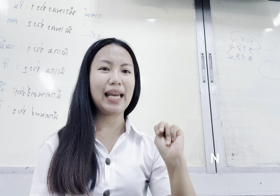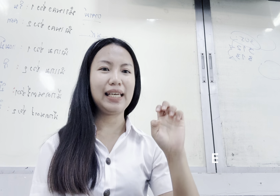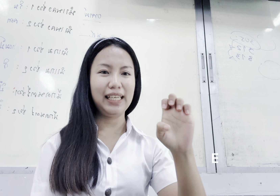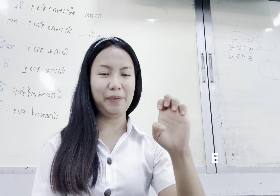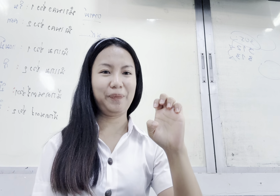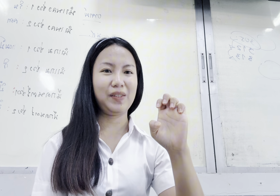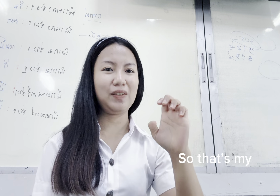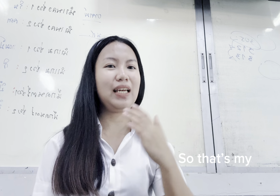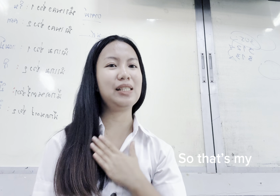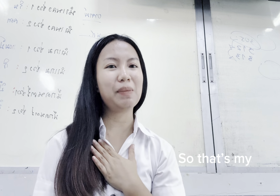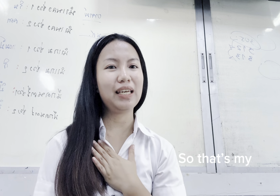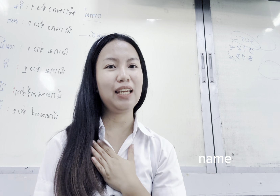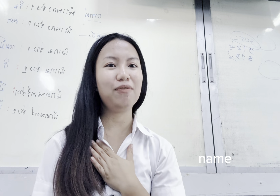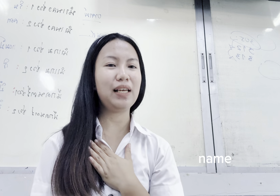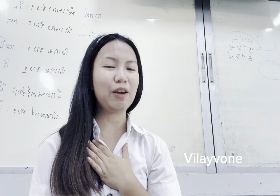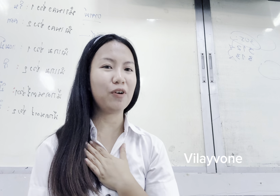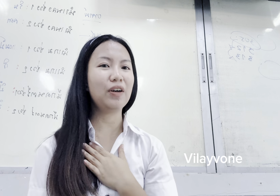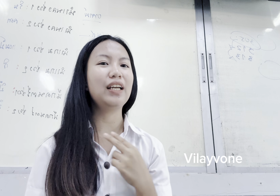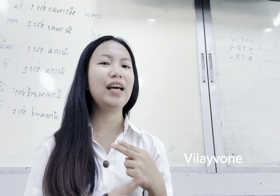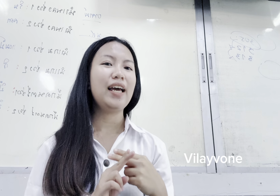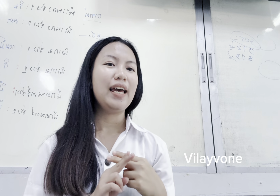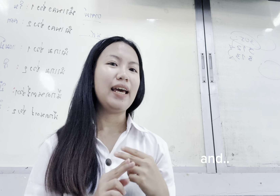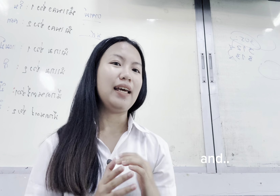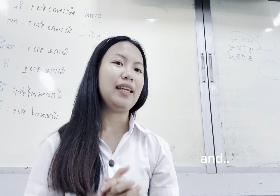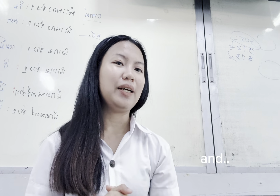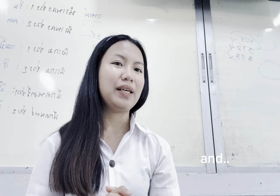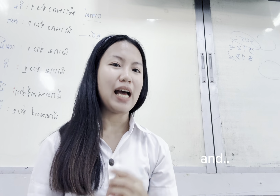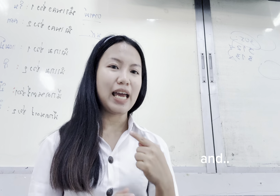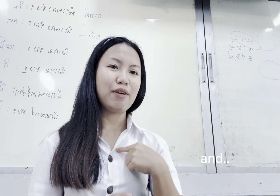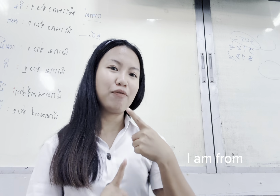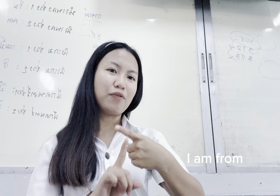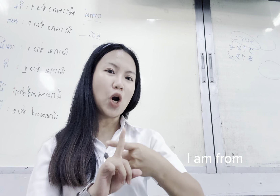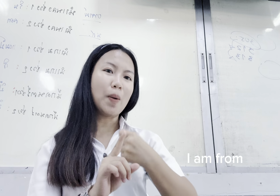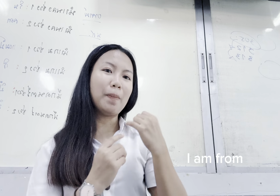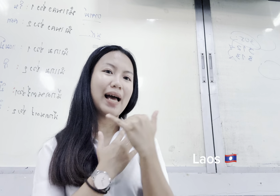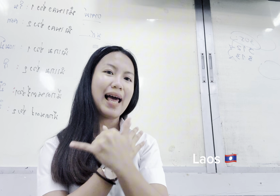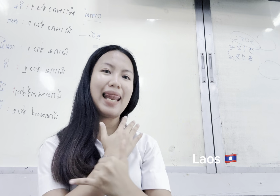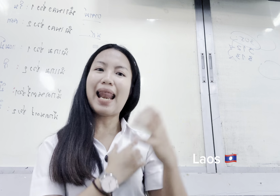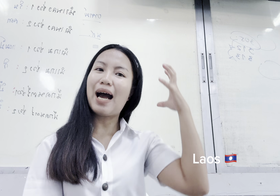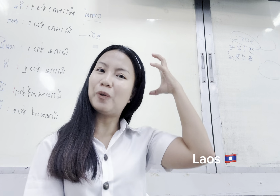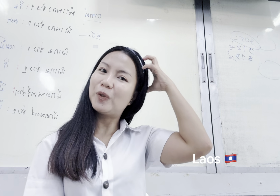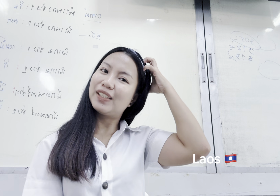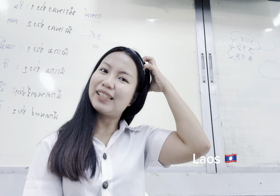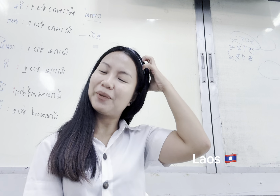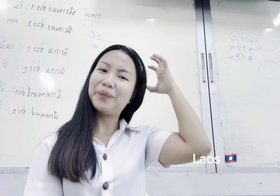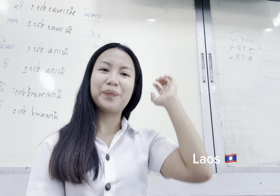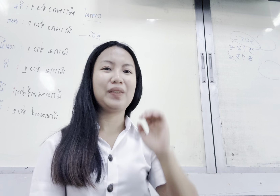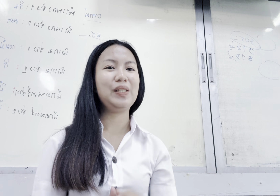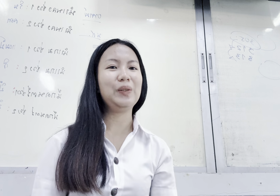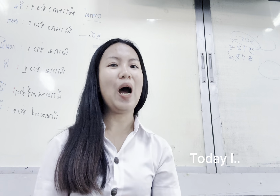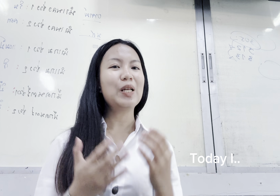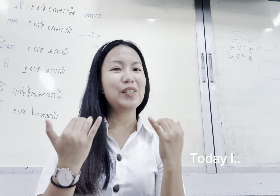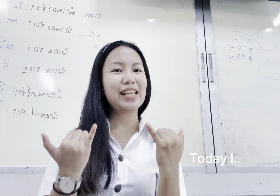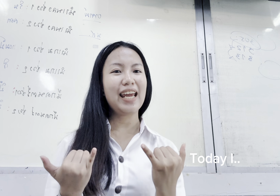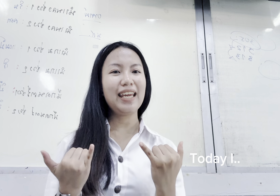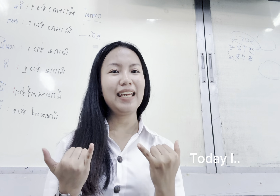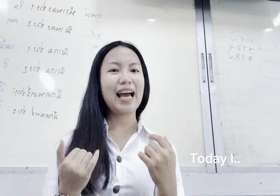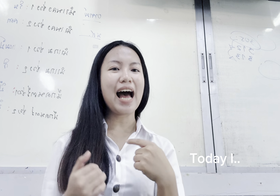Vilaywon. So that is my name, Vilaywon, and I am from Laos. So today